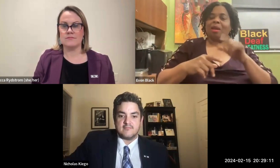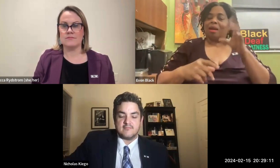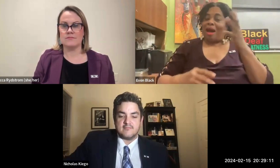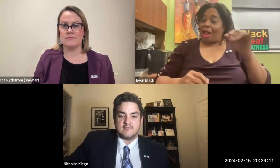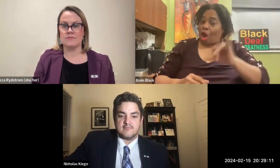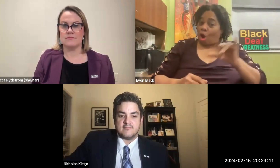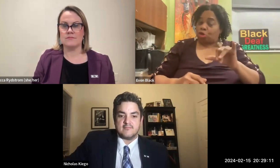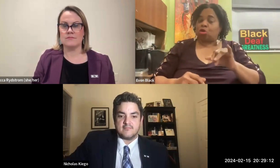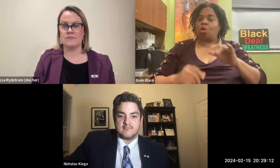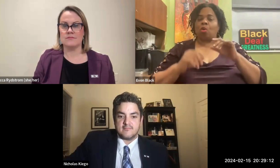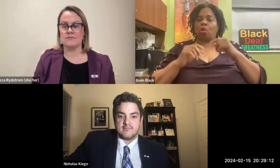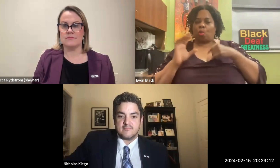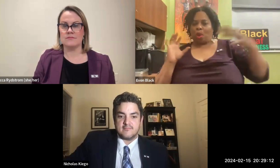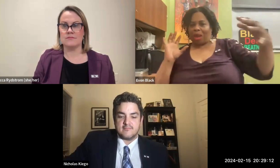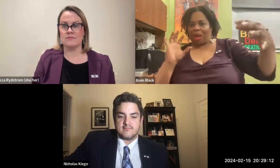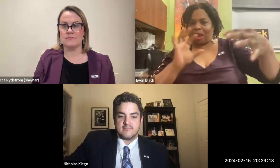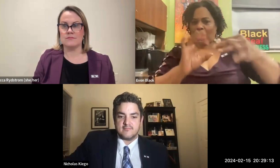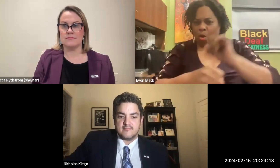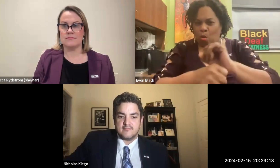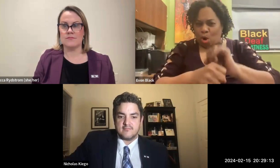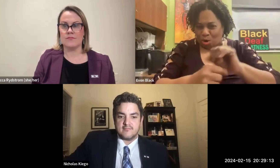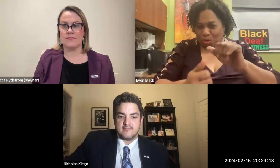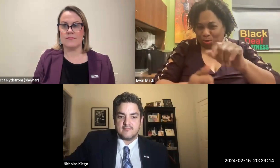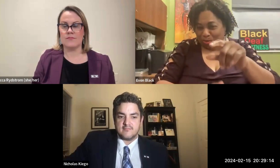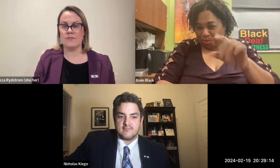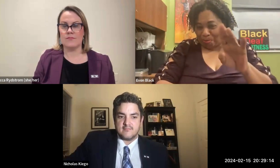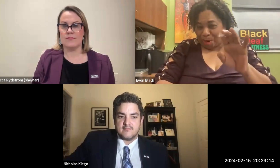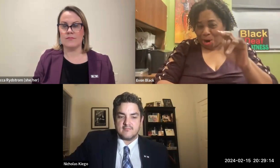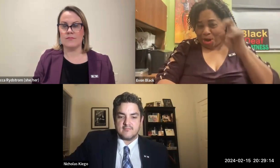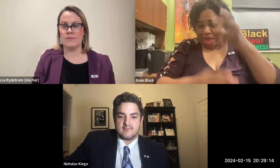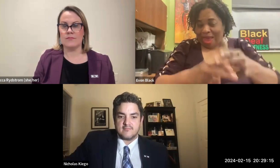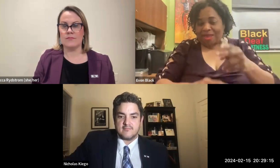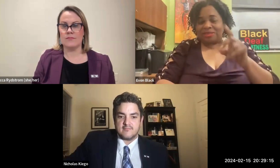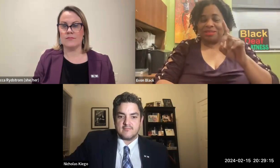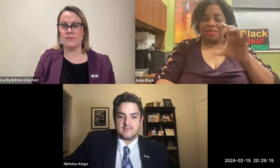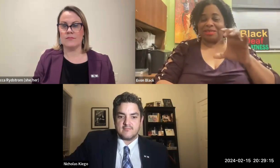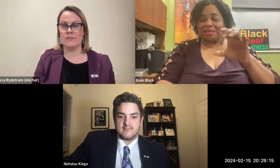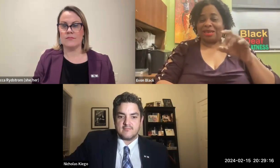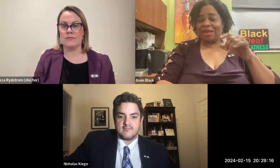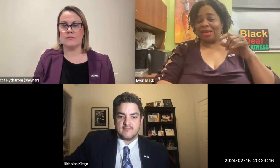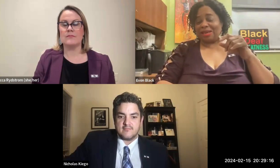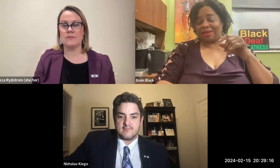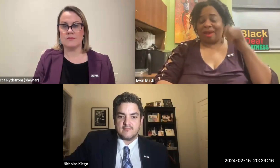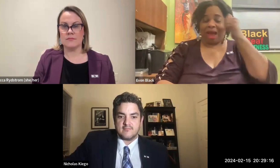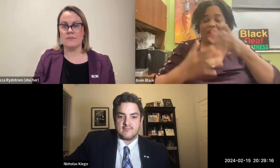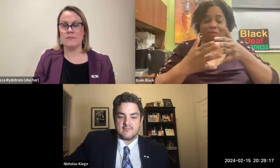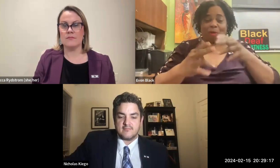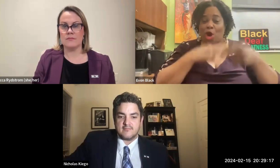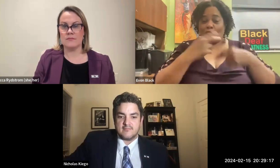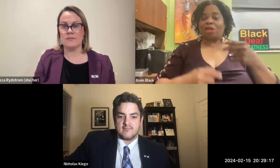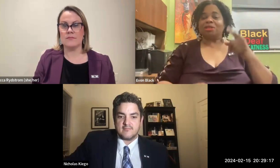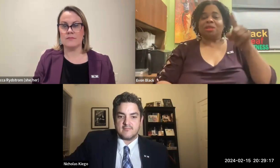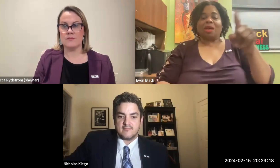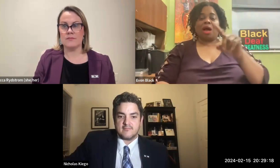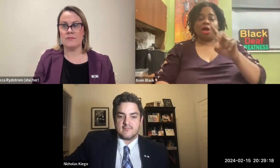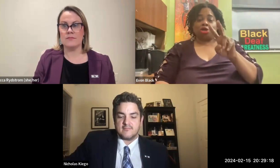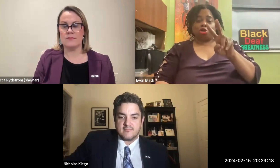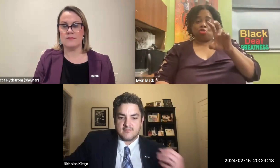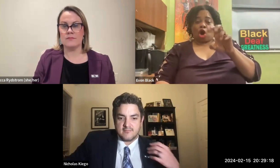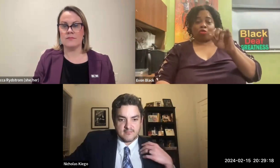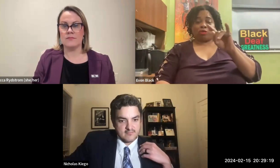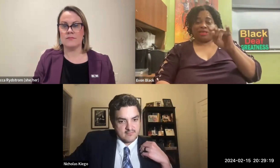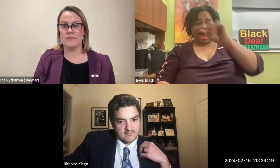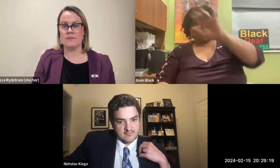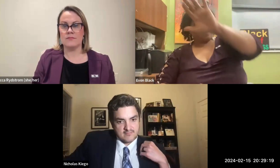courageous conversations. So, yes, you can walk through the garden, but we also, of course, as Bernie mentioned, we're trying to connect this to the